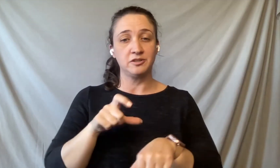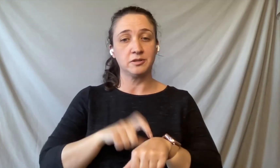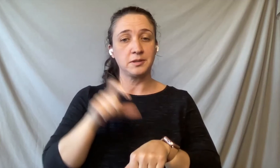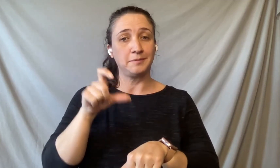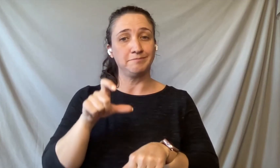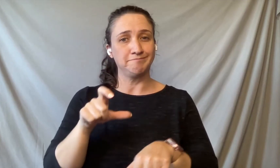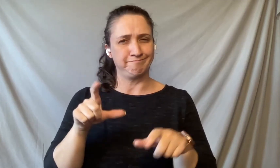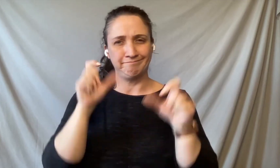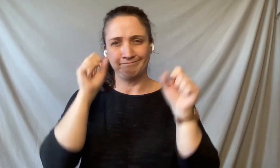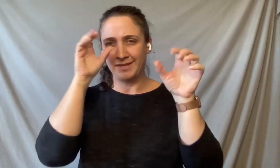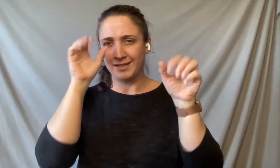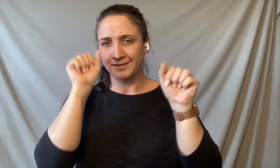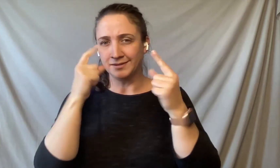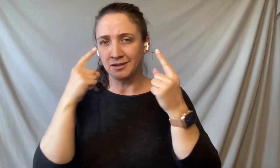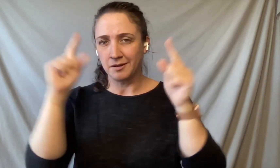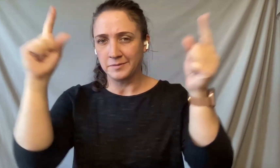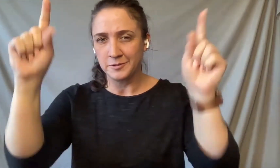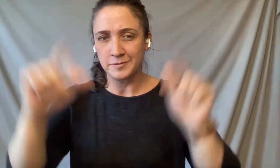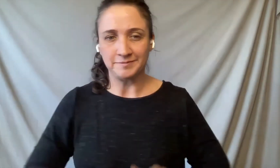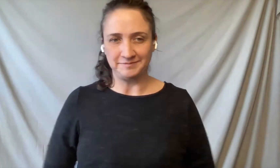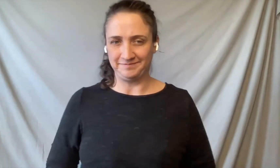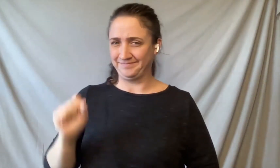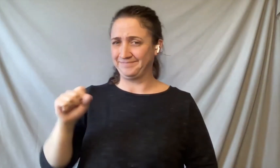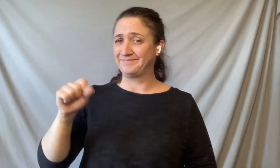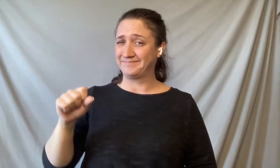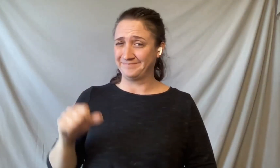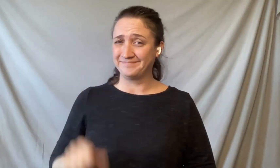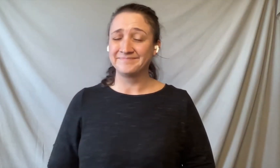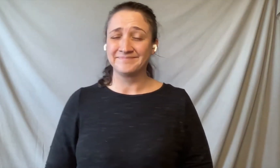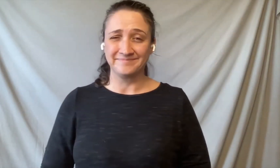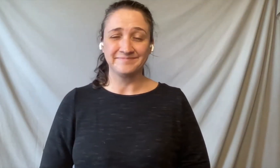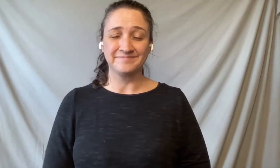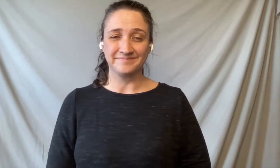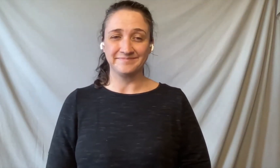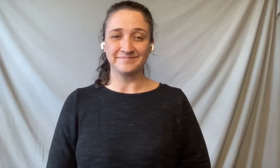amazing accomplishment. Yes, we did. Well,